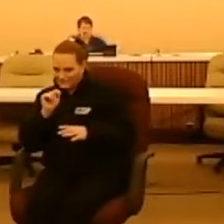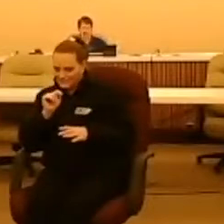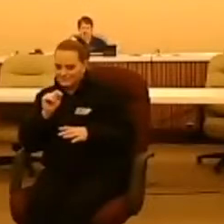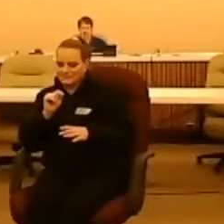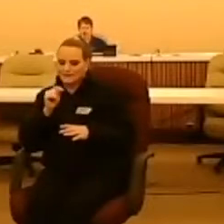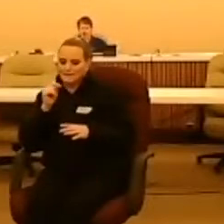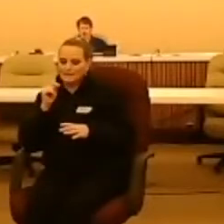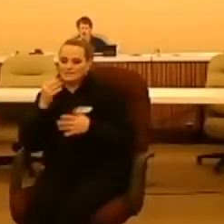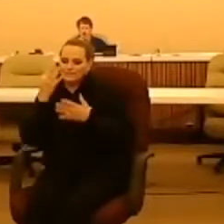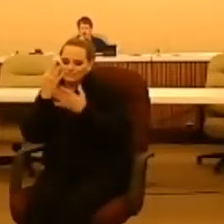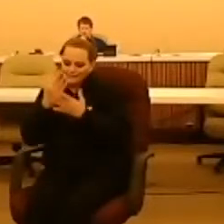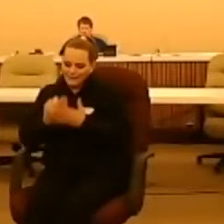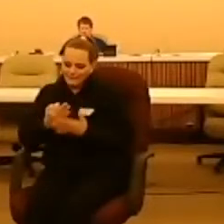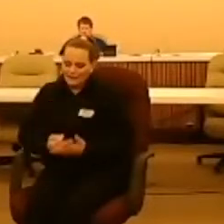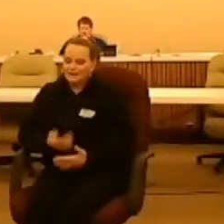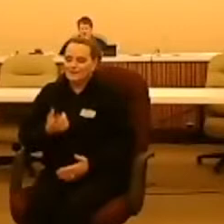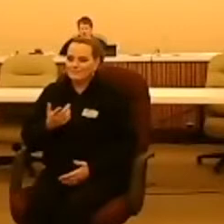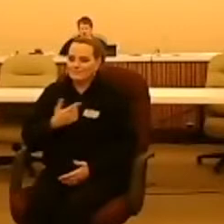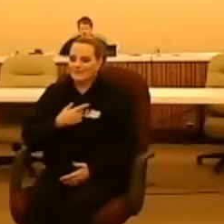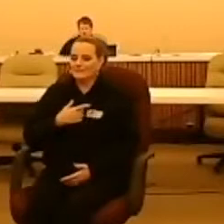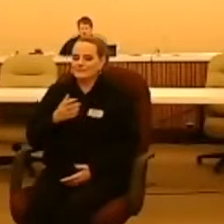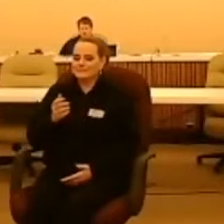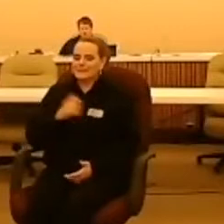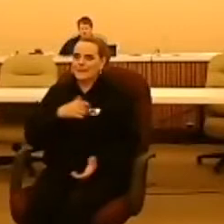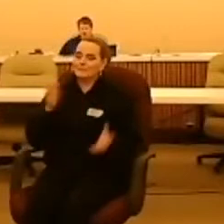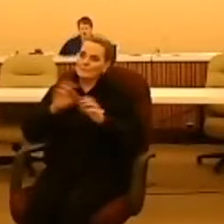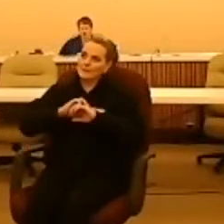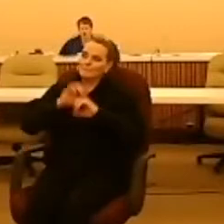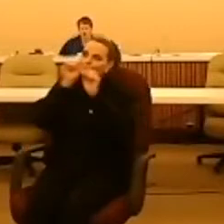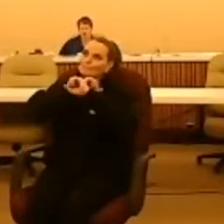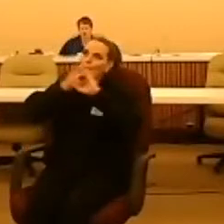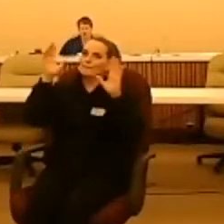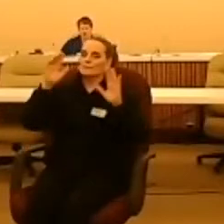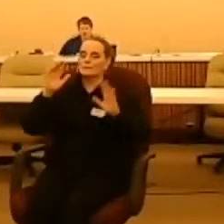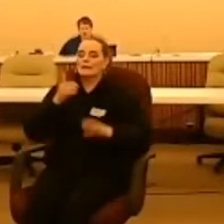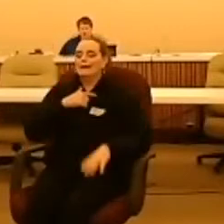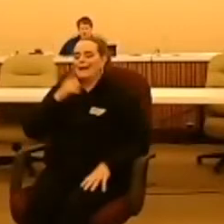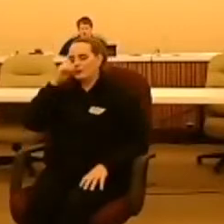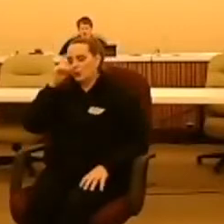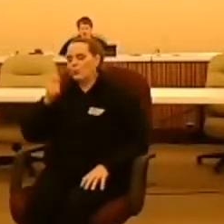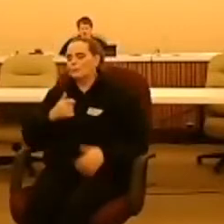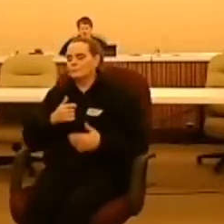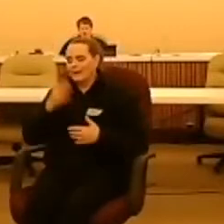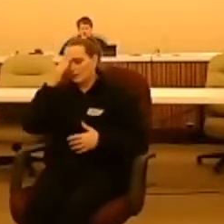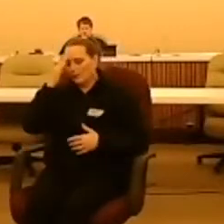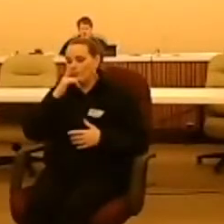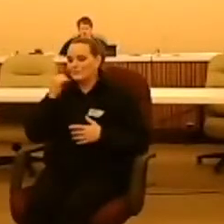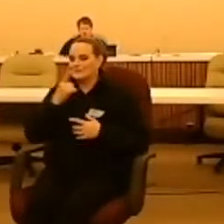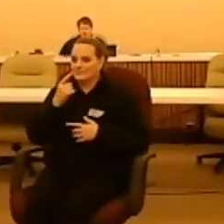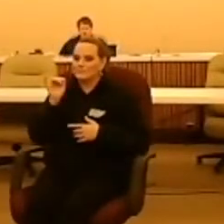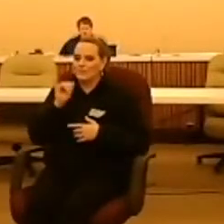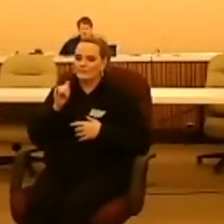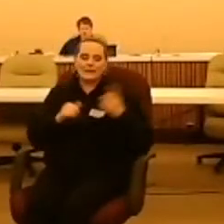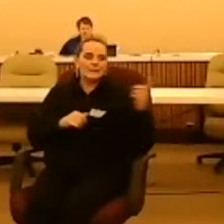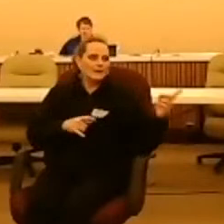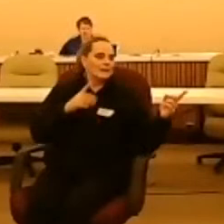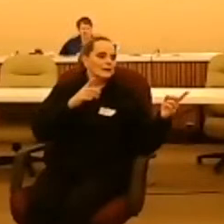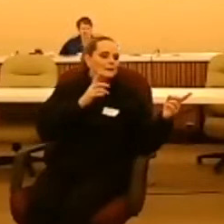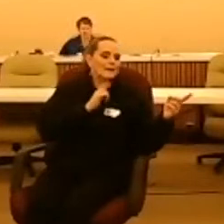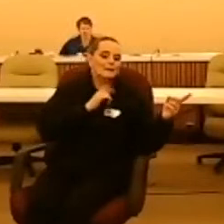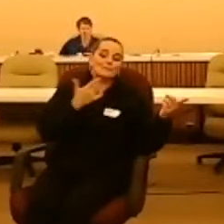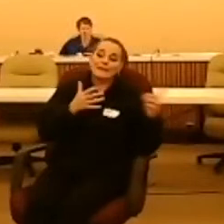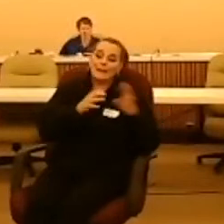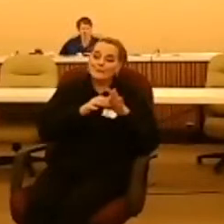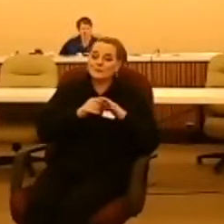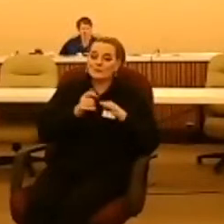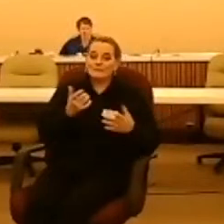That's kind of how I always envisioned it. I know we had something to that effect. I don't know. Yeah, like I said,